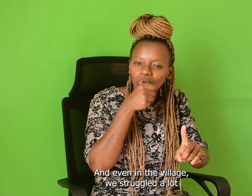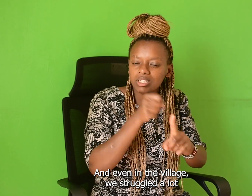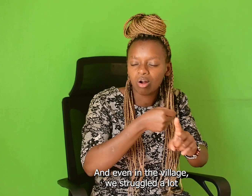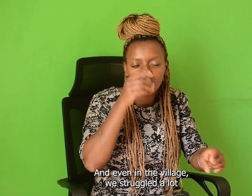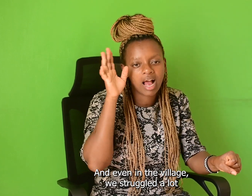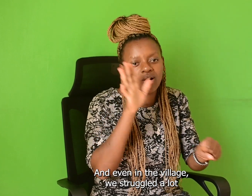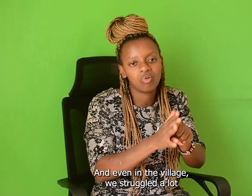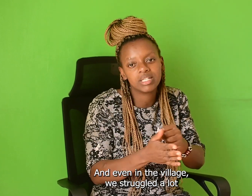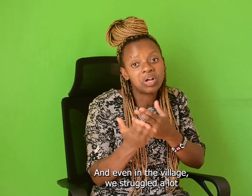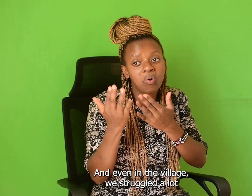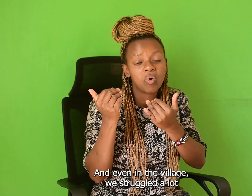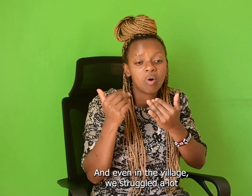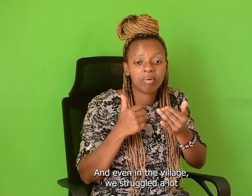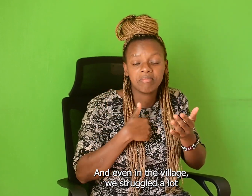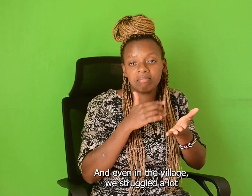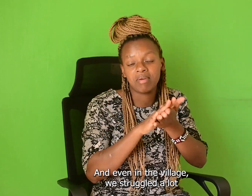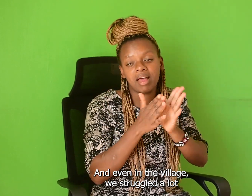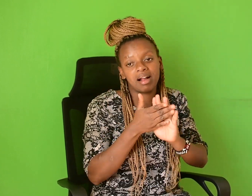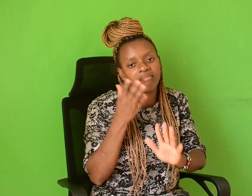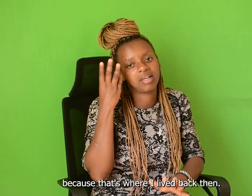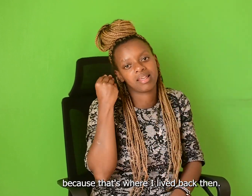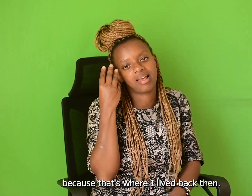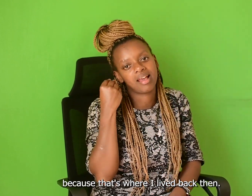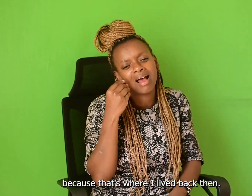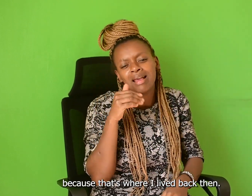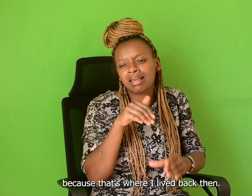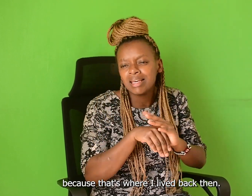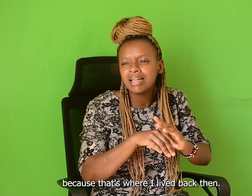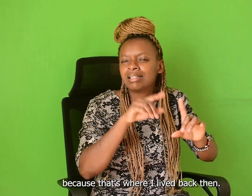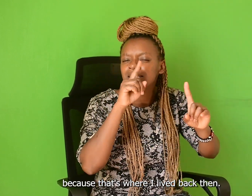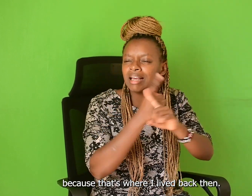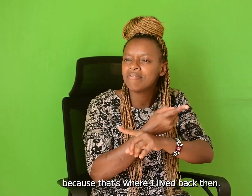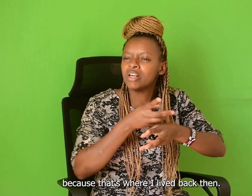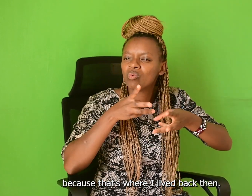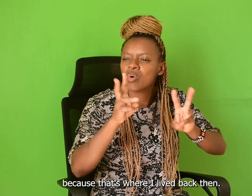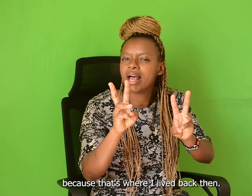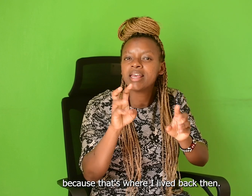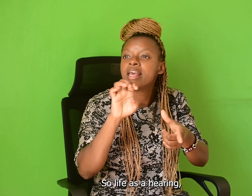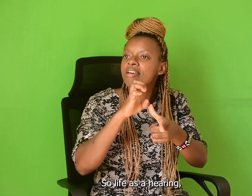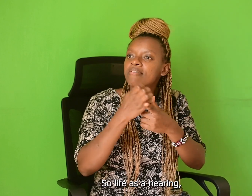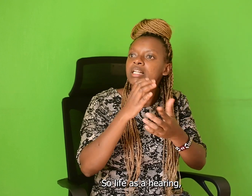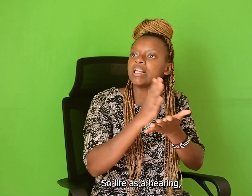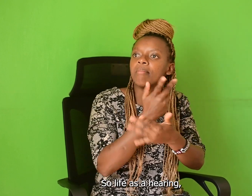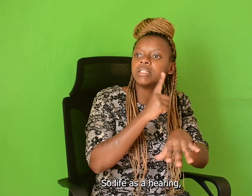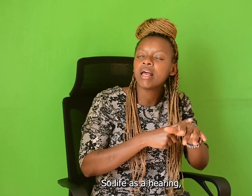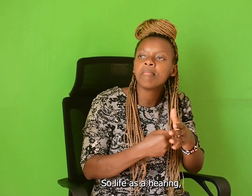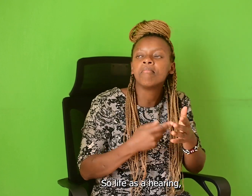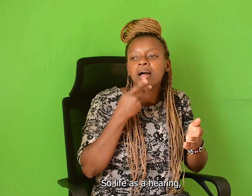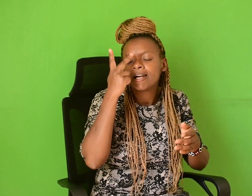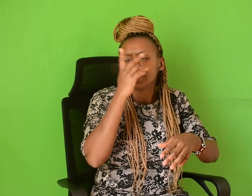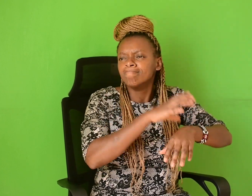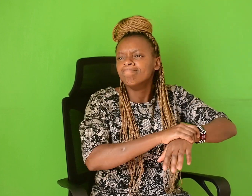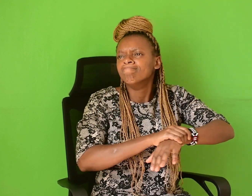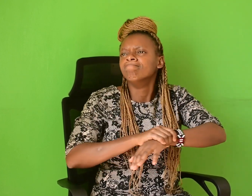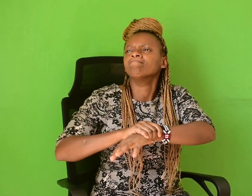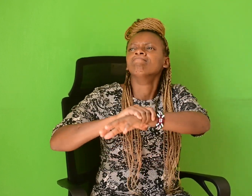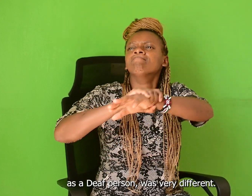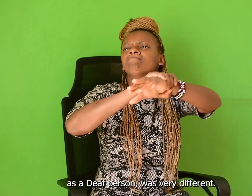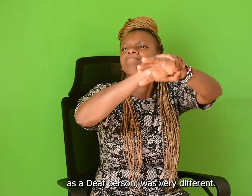village, we struggled a lot because that's where I lived back then. So life as a hearing person and life as a deaf